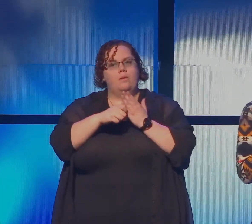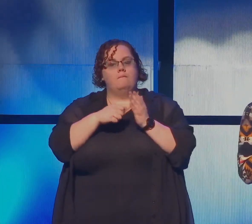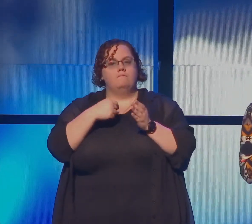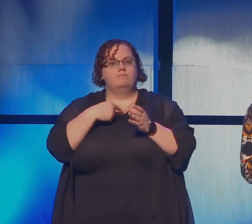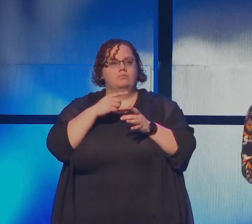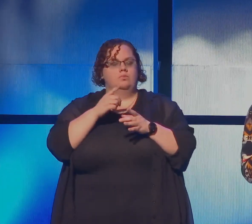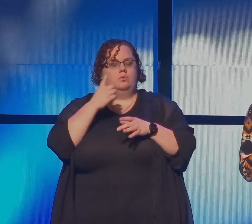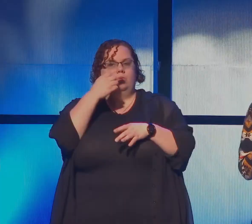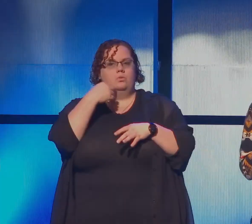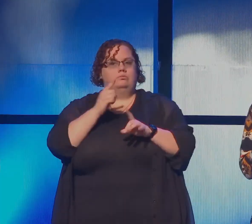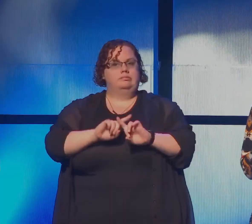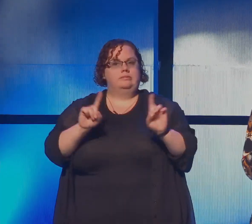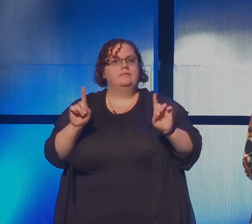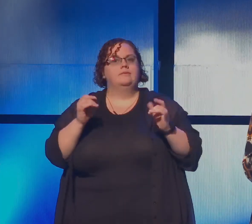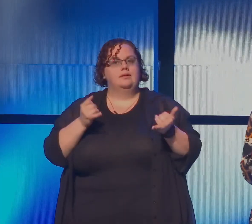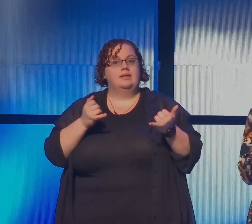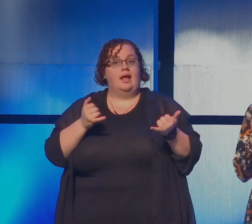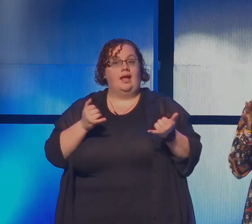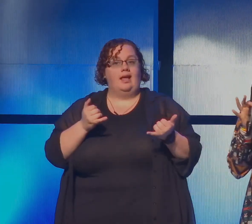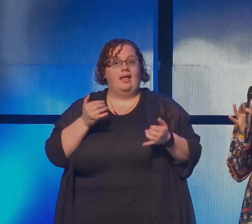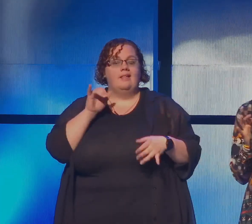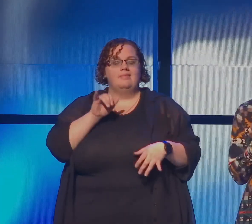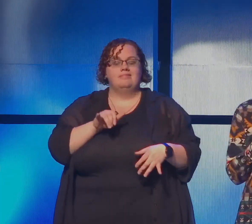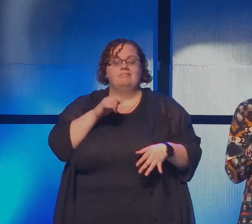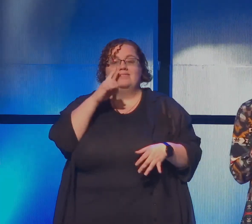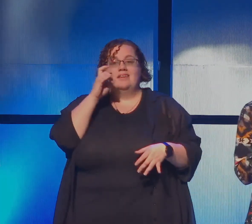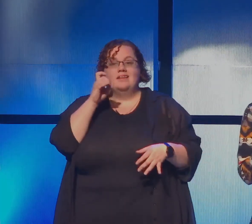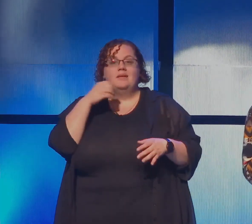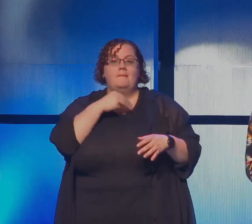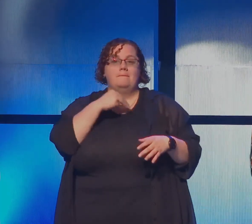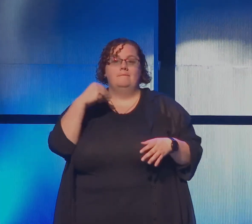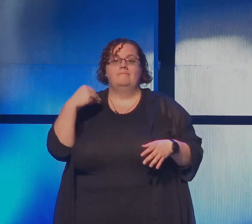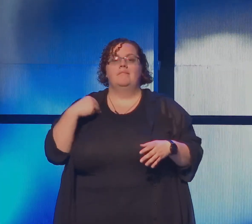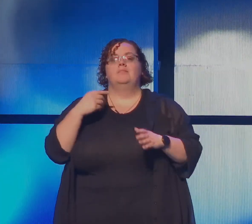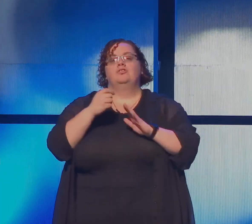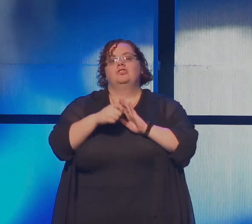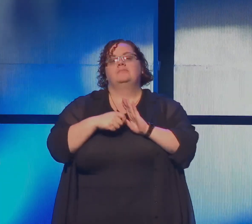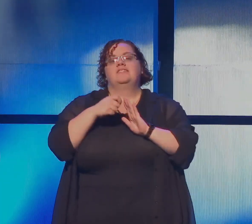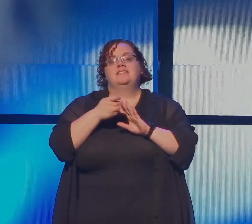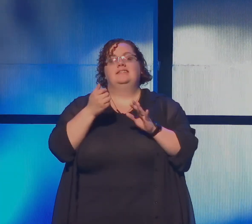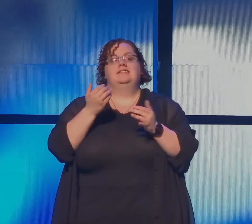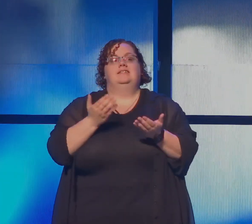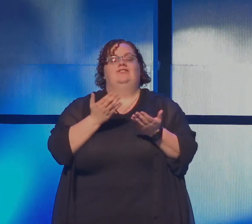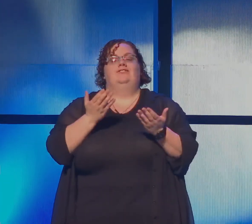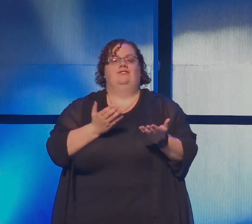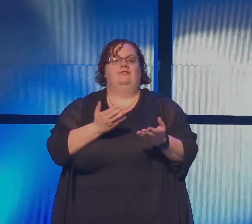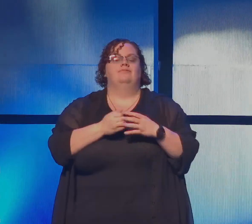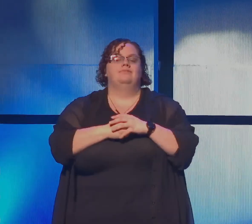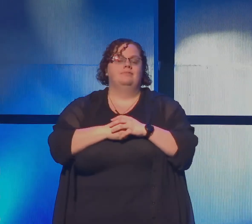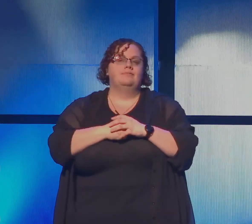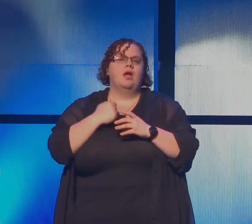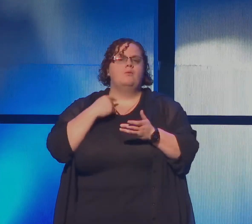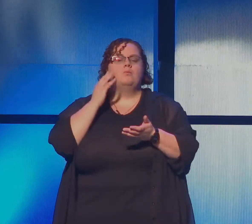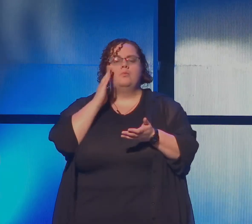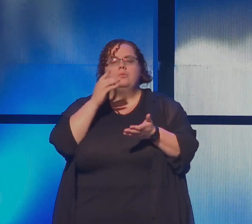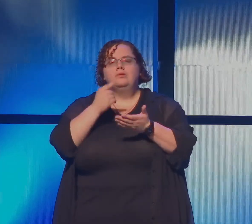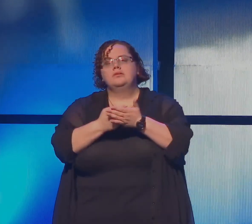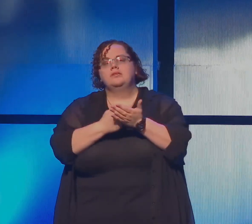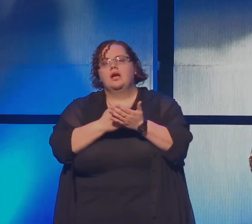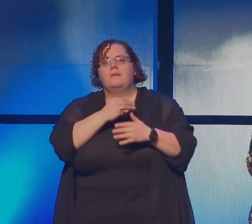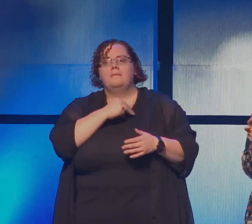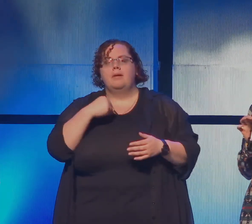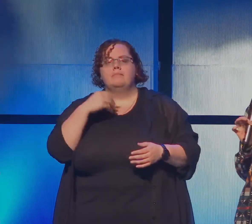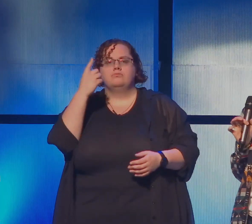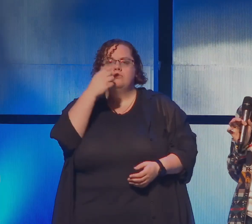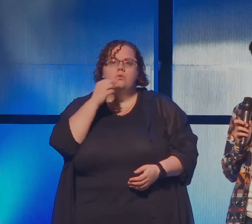a little different today. And that's because it is membership season around here. And we'll be talking more about what membership